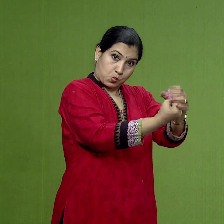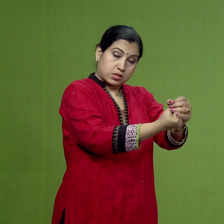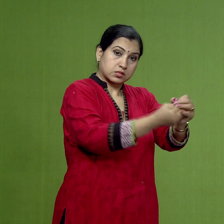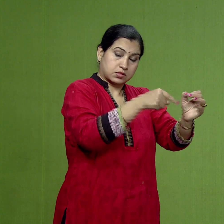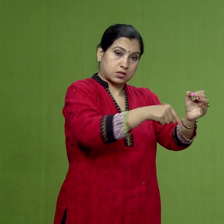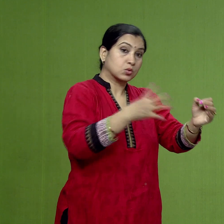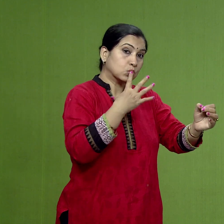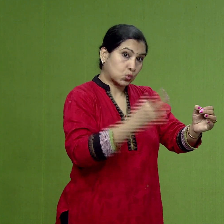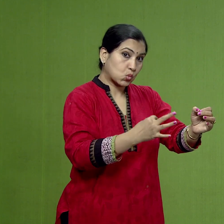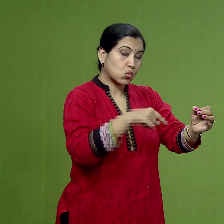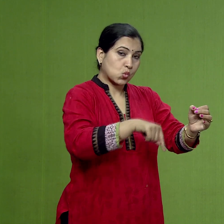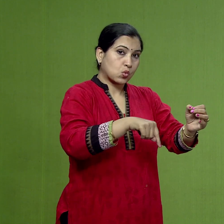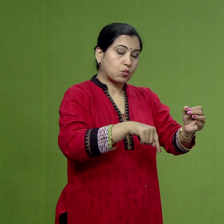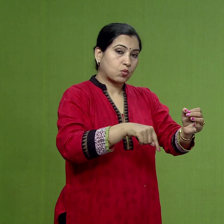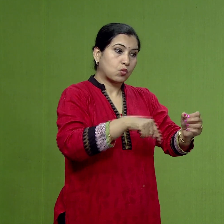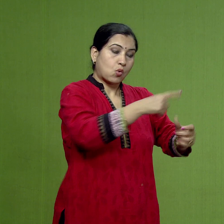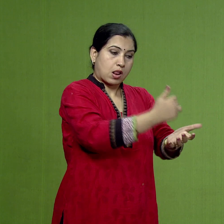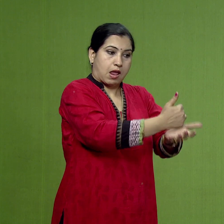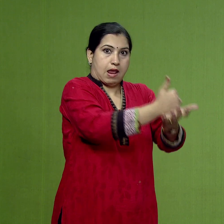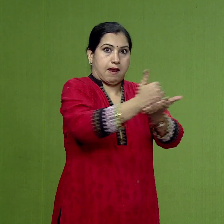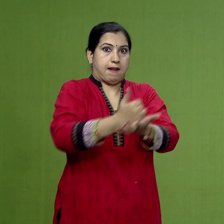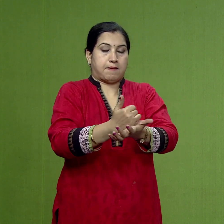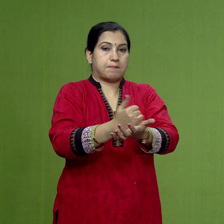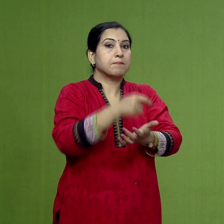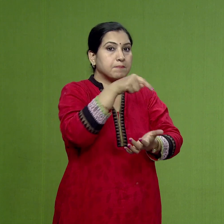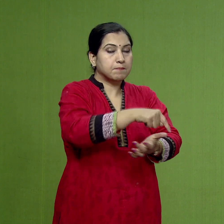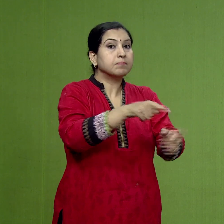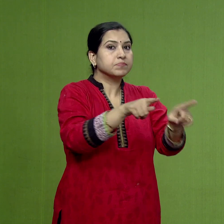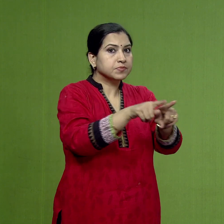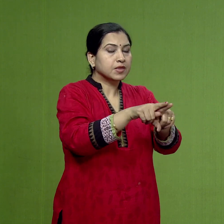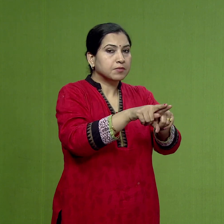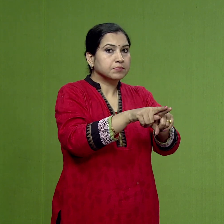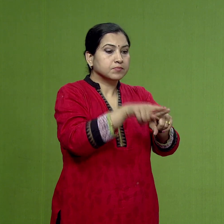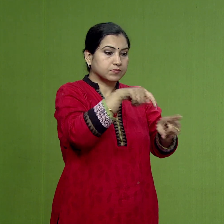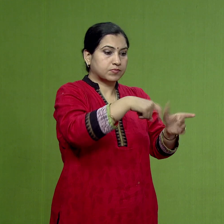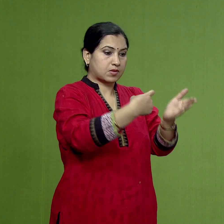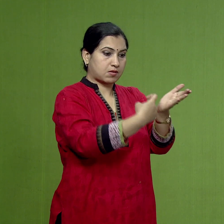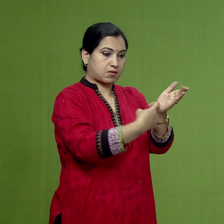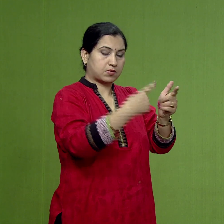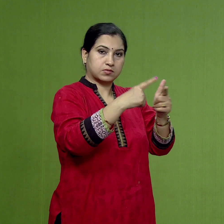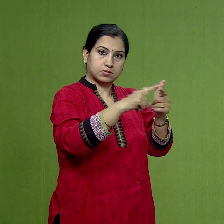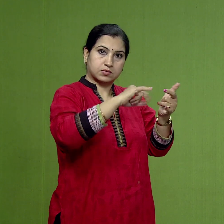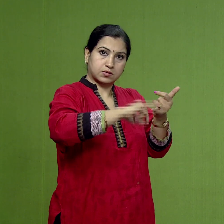and ultimate source, is a real and ultimate resource of a country.